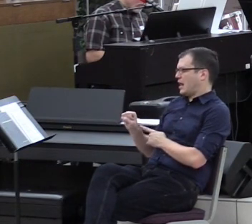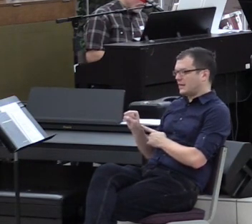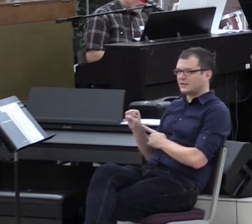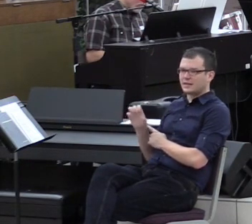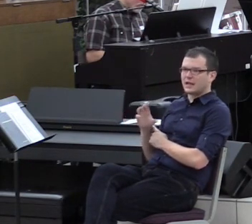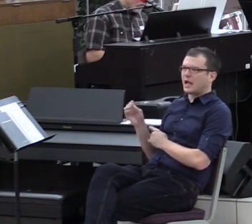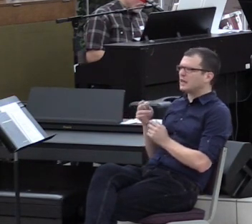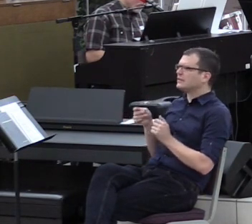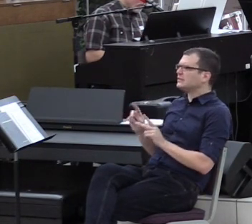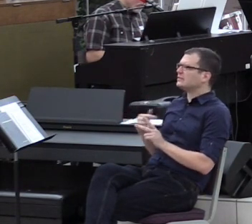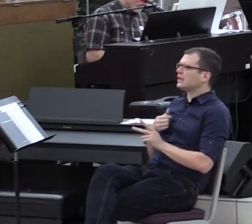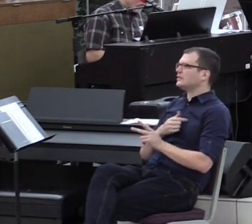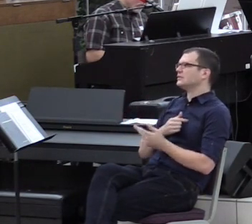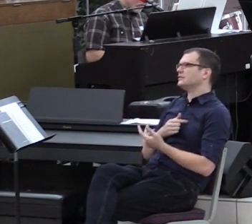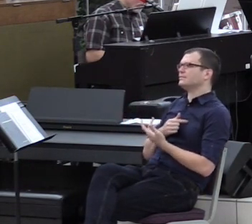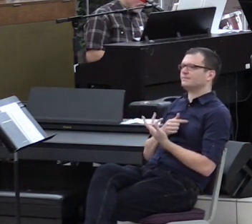us